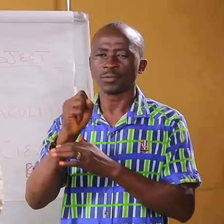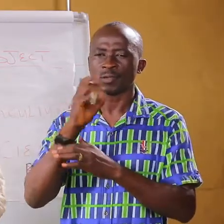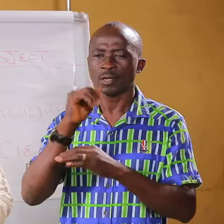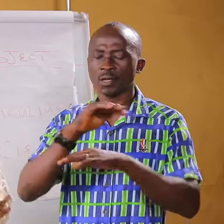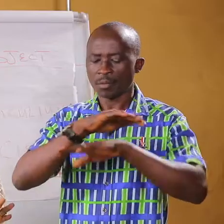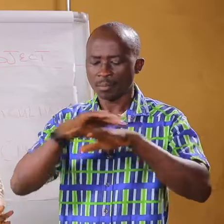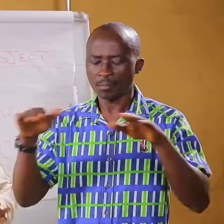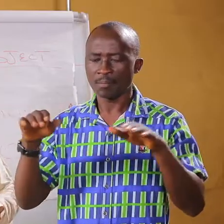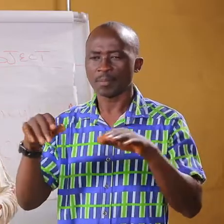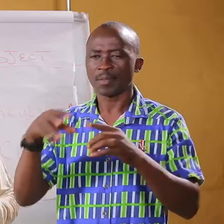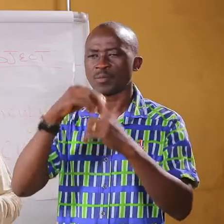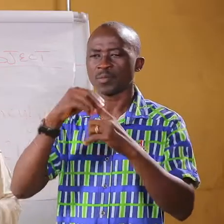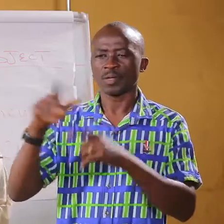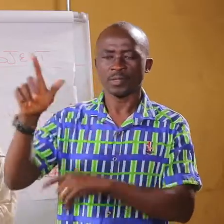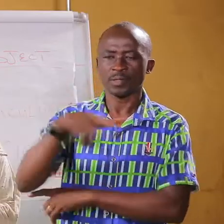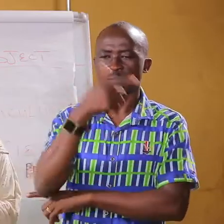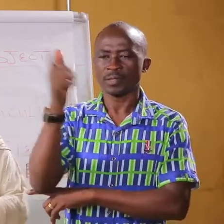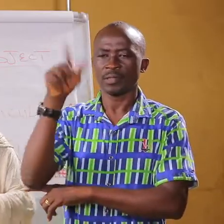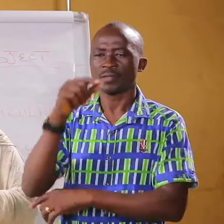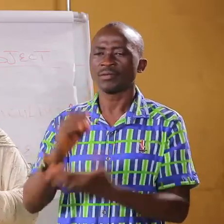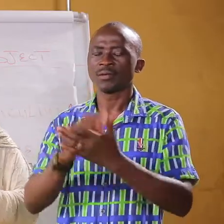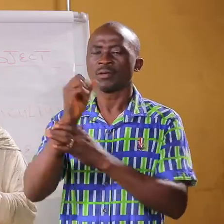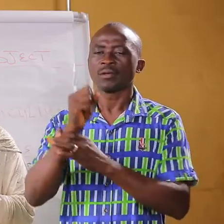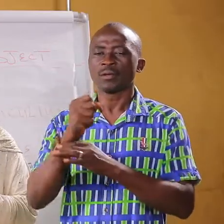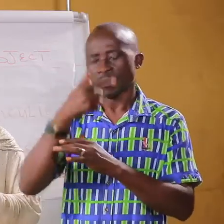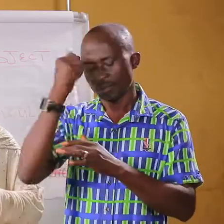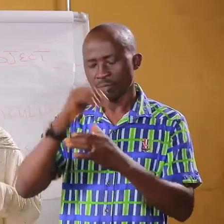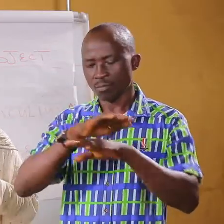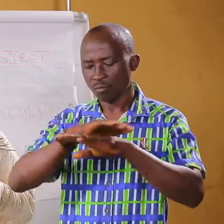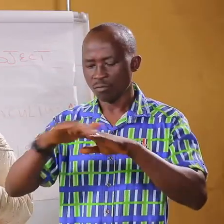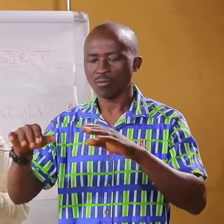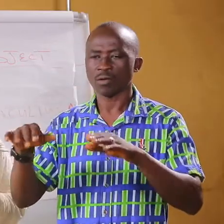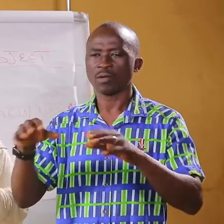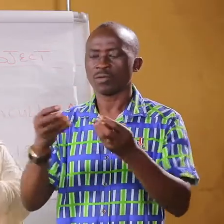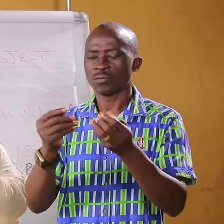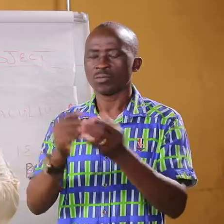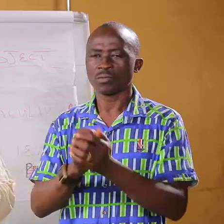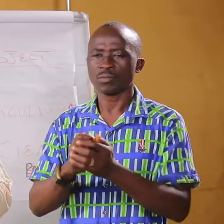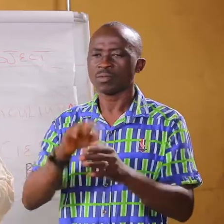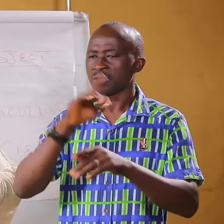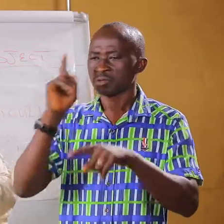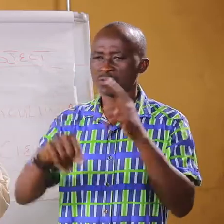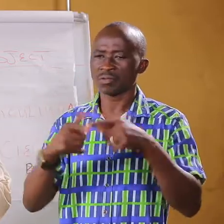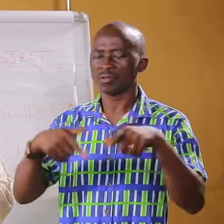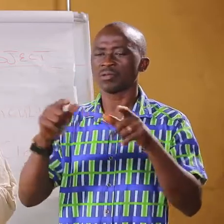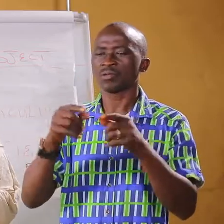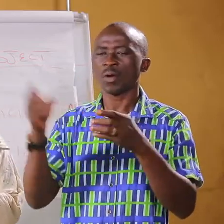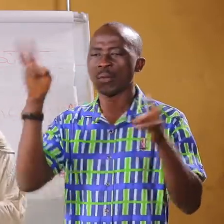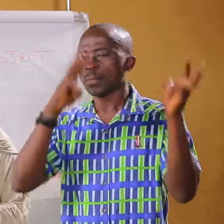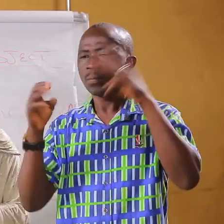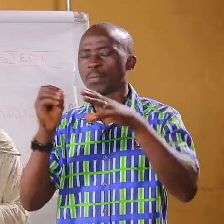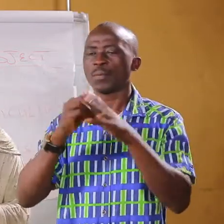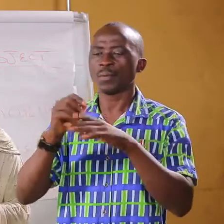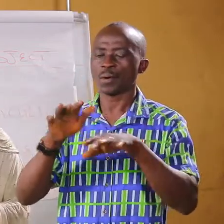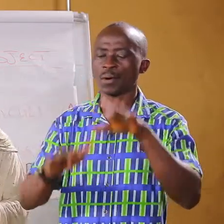They are cover crops. They cover the soil. So they will not even allow, or they will not give space for the rain or wind to